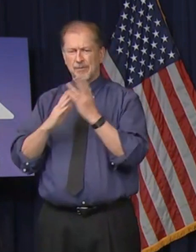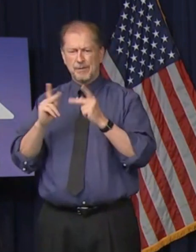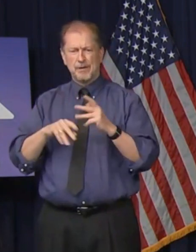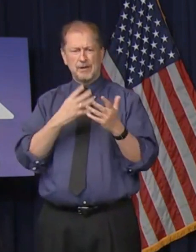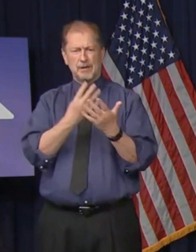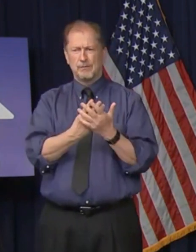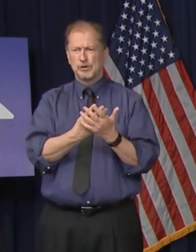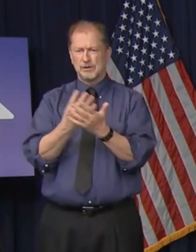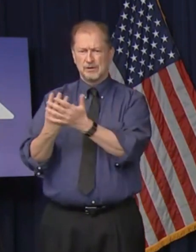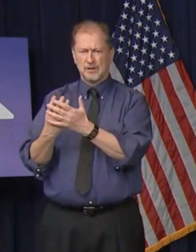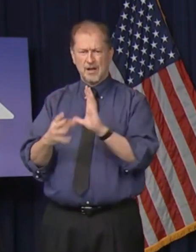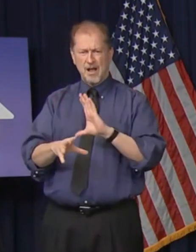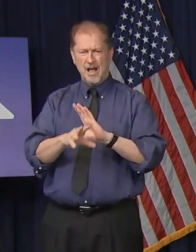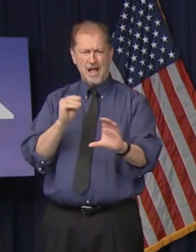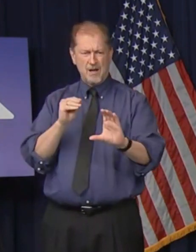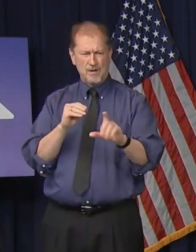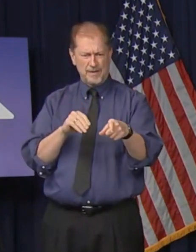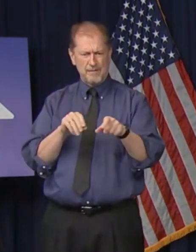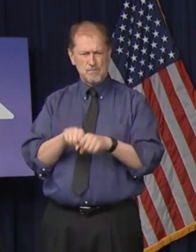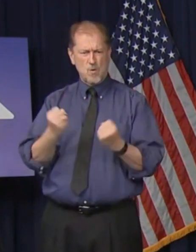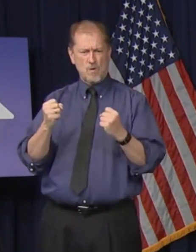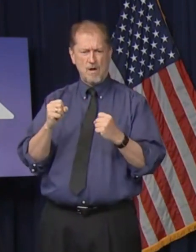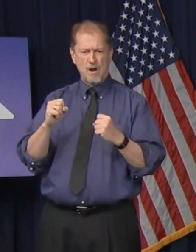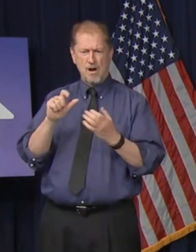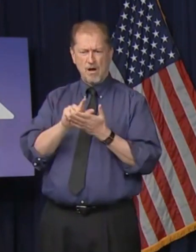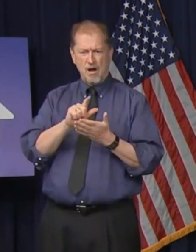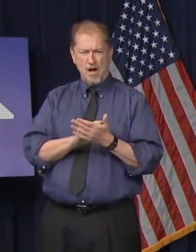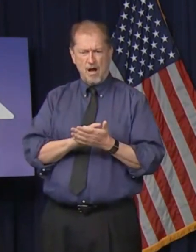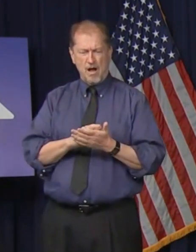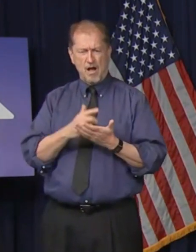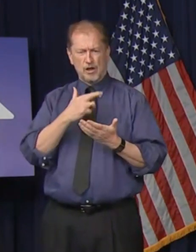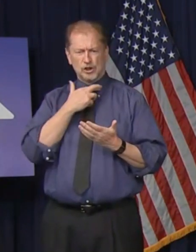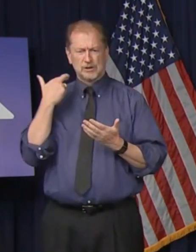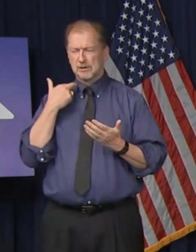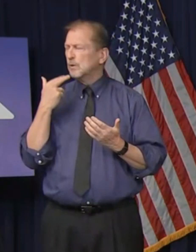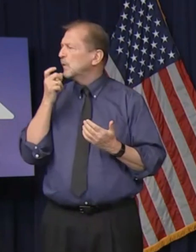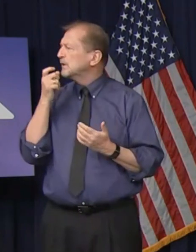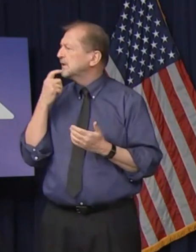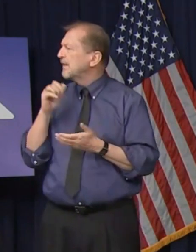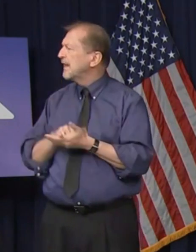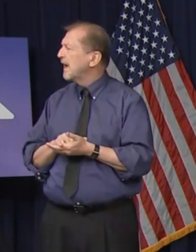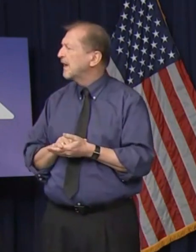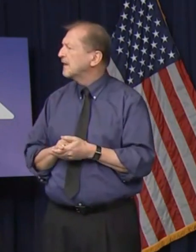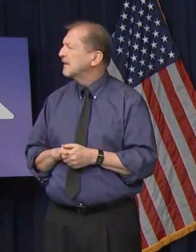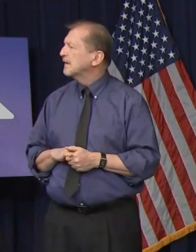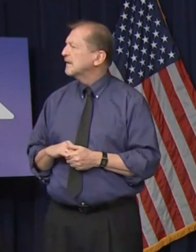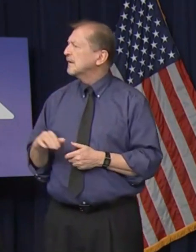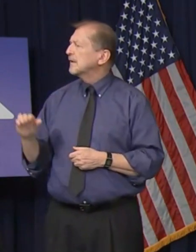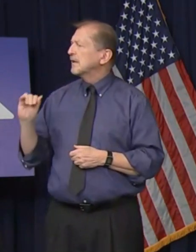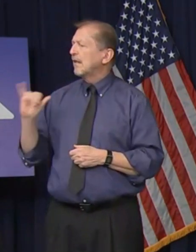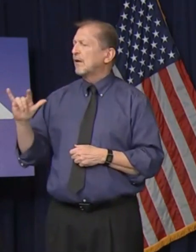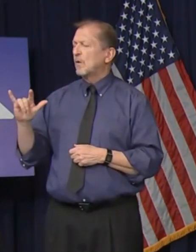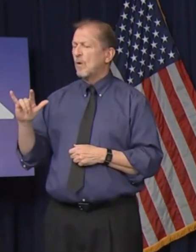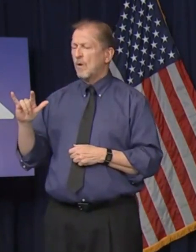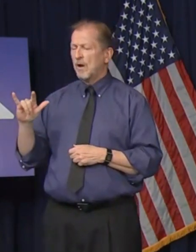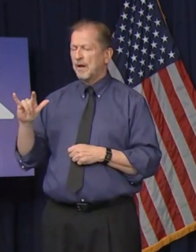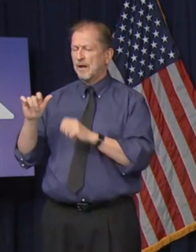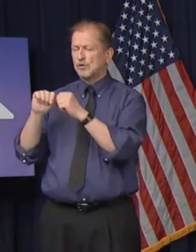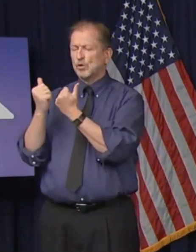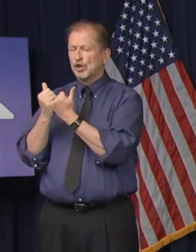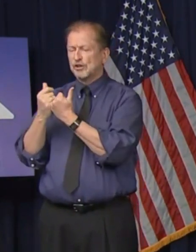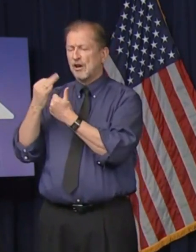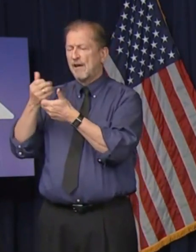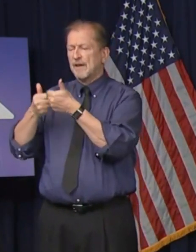to COVID-19. Is that correct? Who contended that, sorry? The Illinois Chiefs of Police